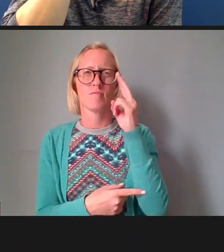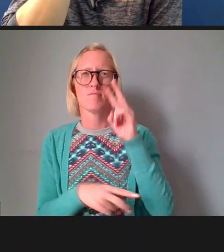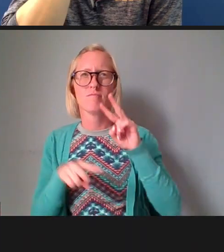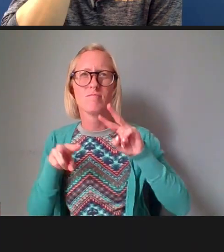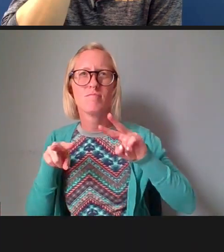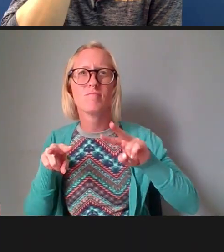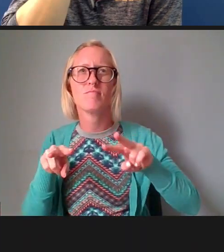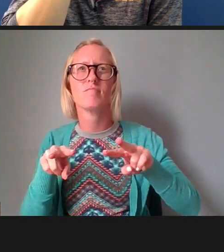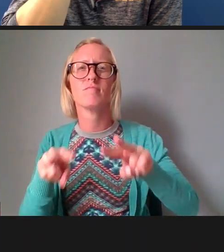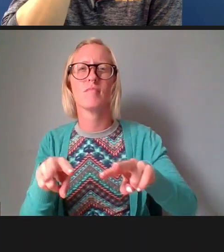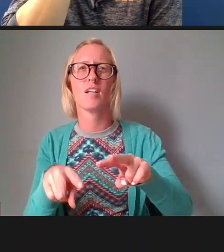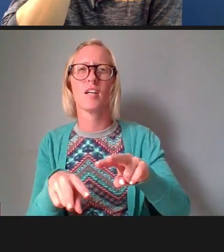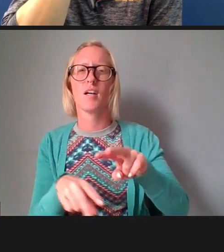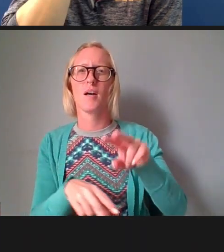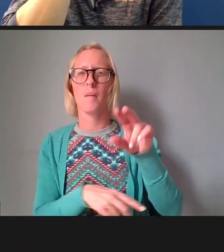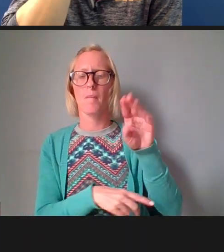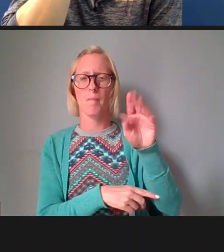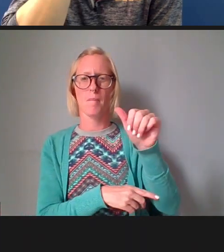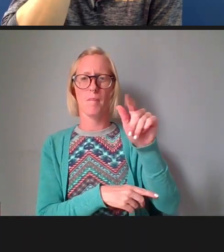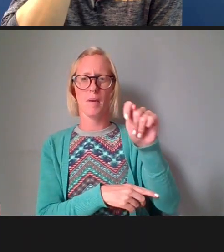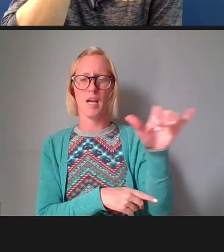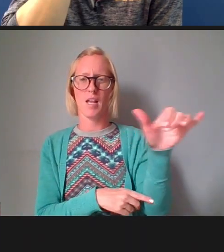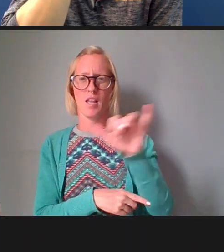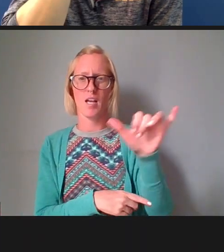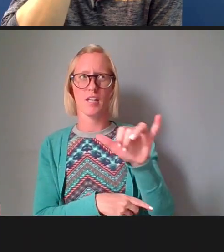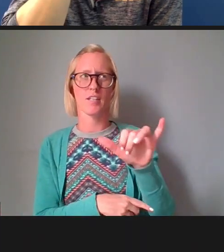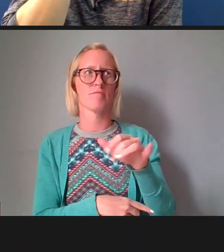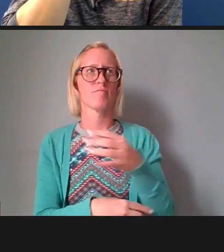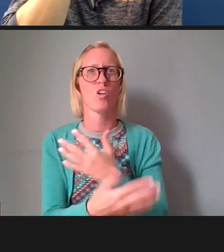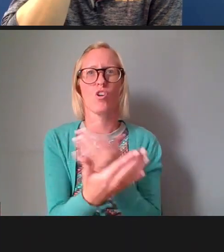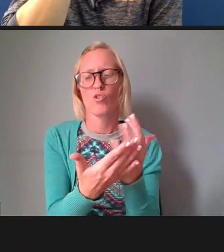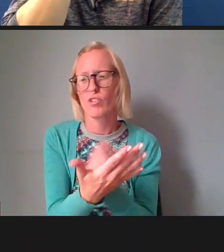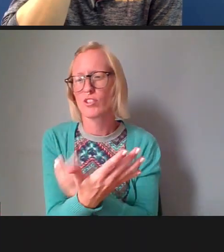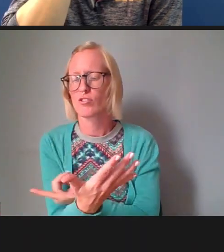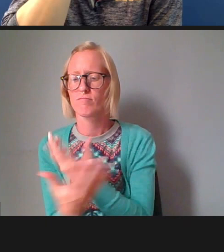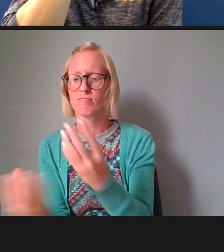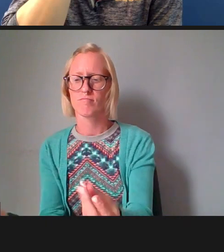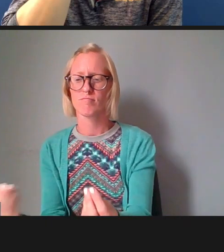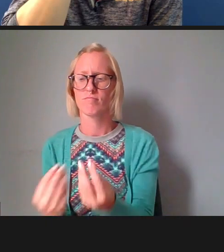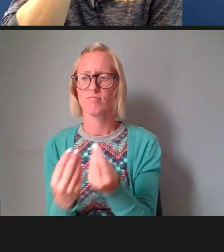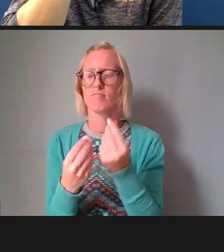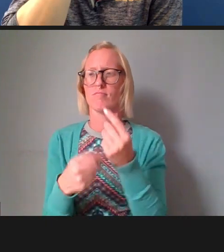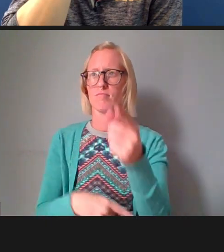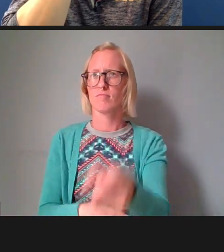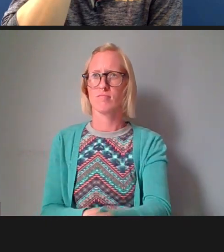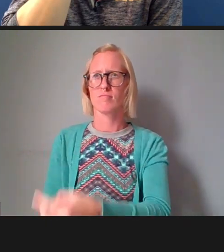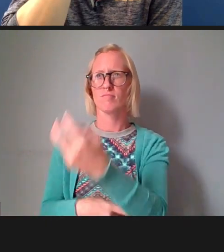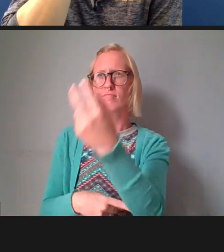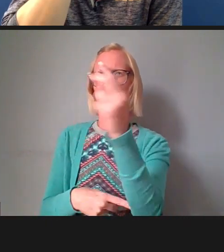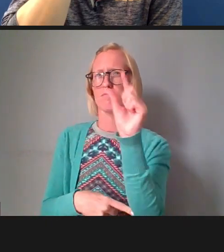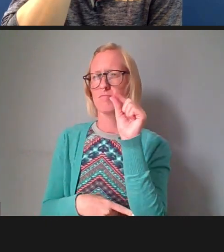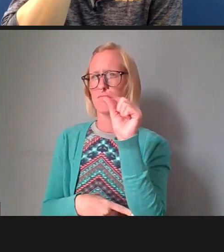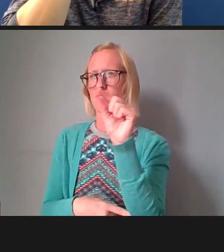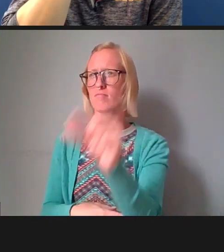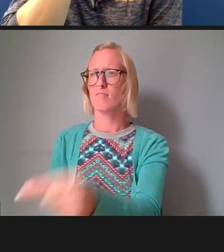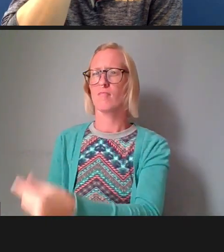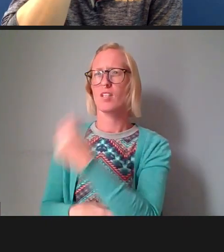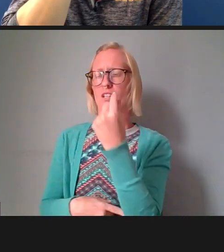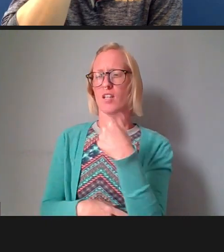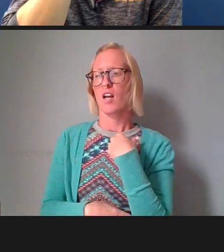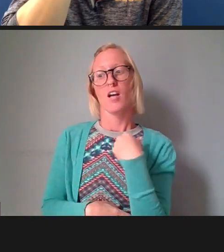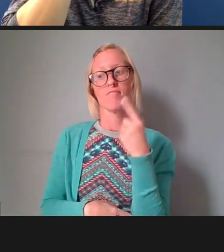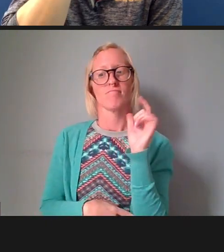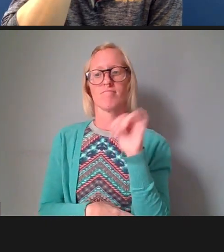black bat-like creature that danced on the sand, and only later perceived the body above it. The bat was the child's